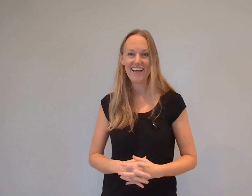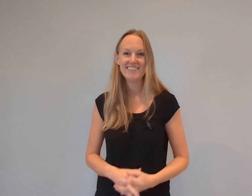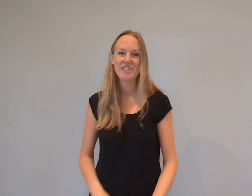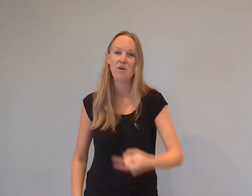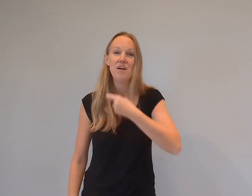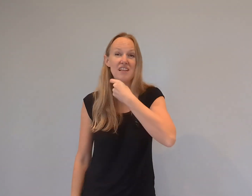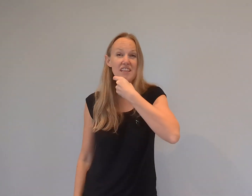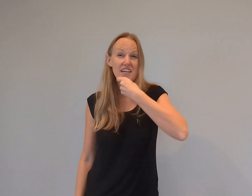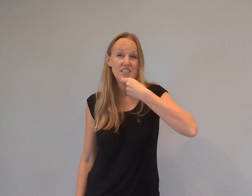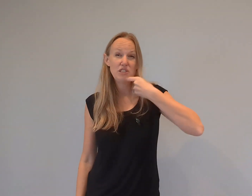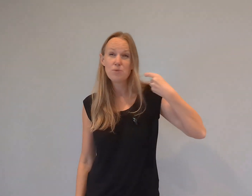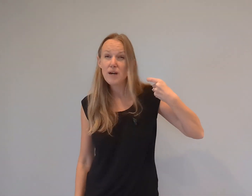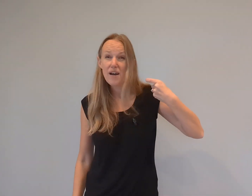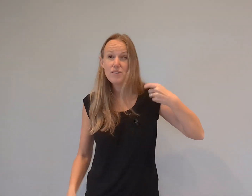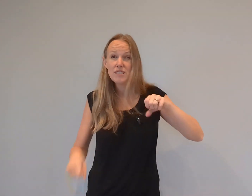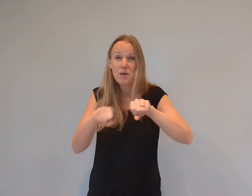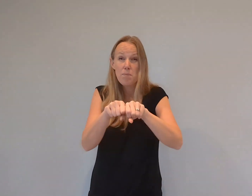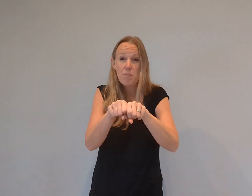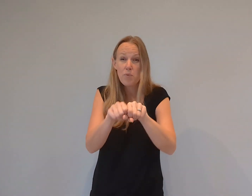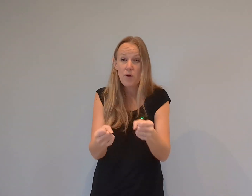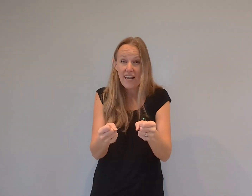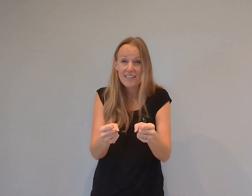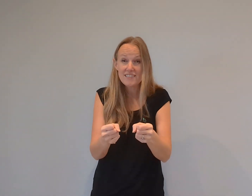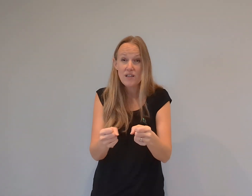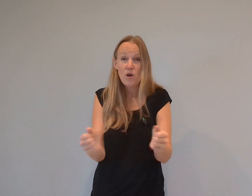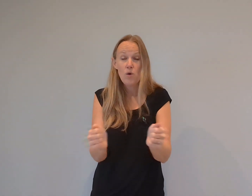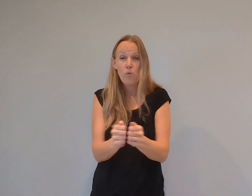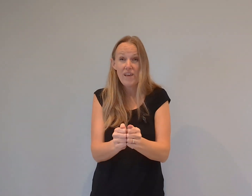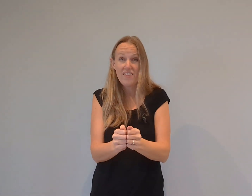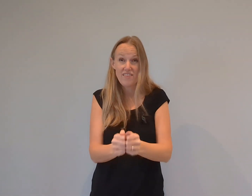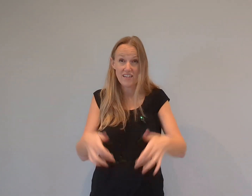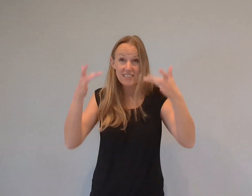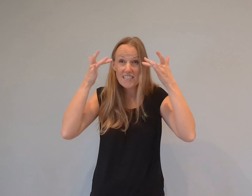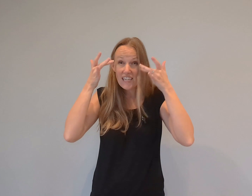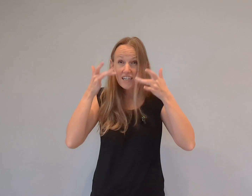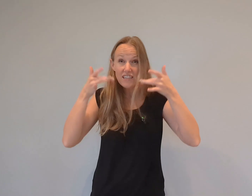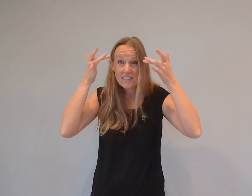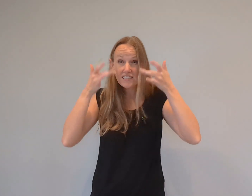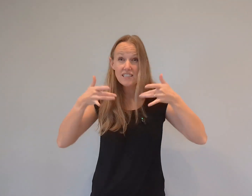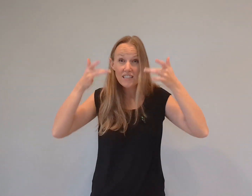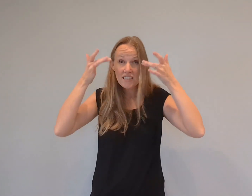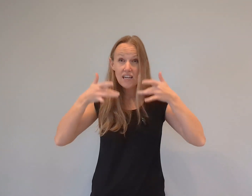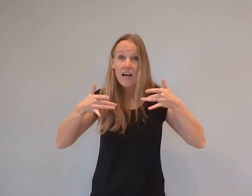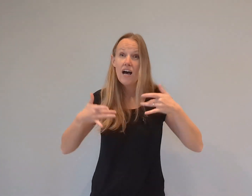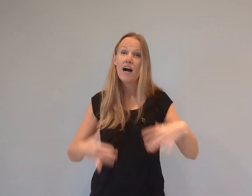Okay, so the drought breaks with the tears of